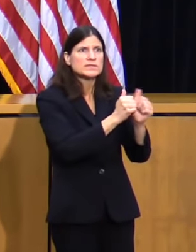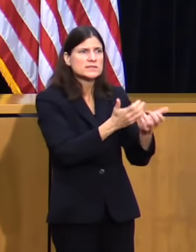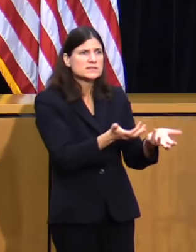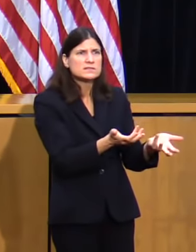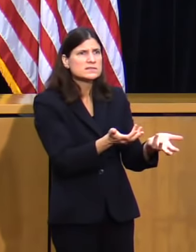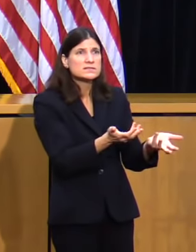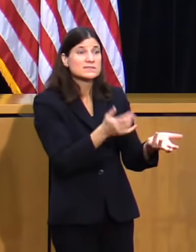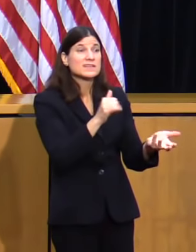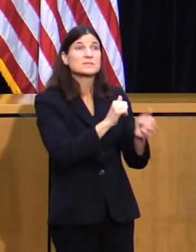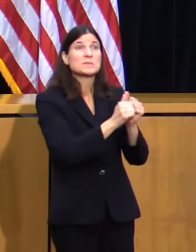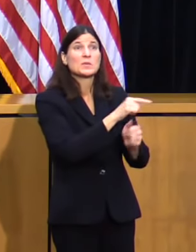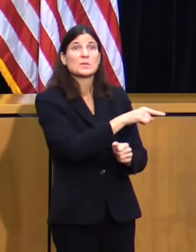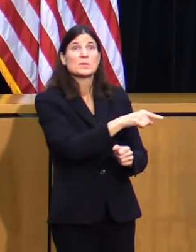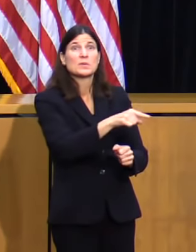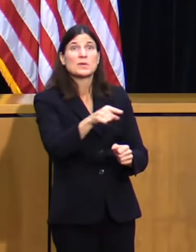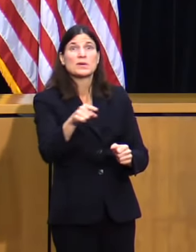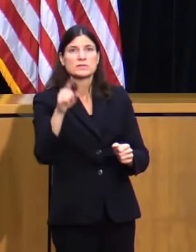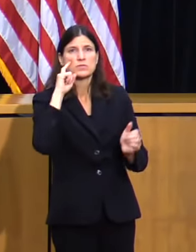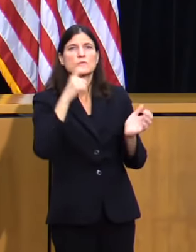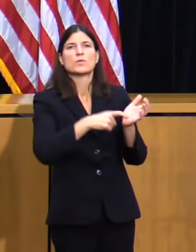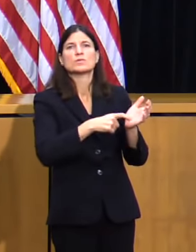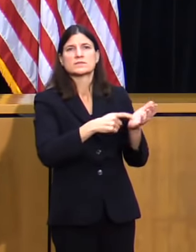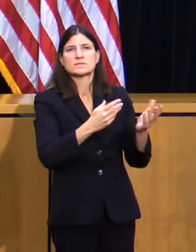they were spending actually watching their kids play.